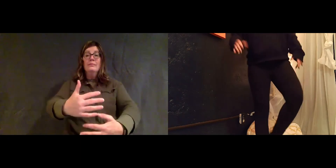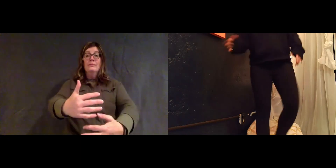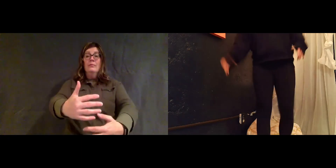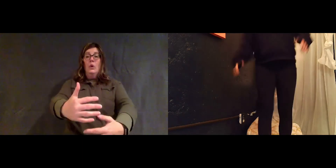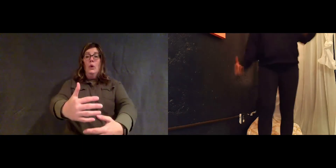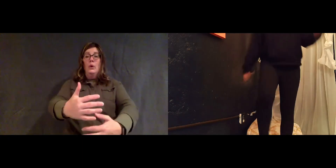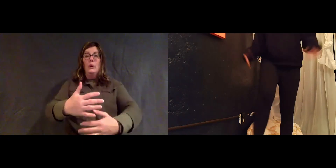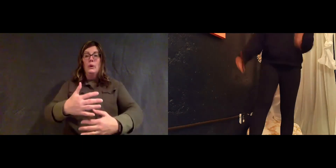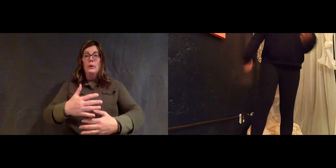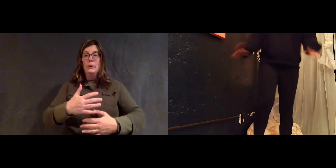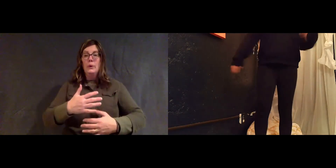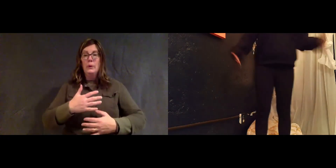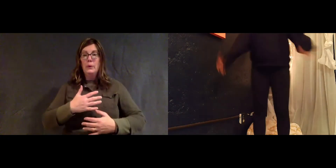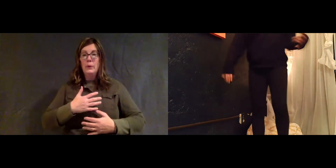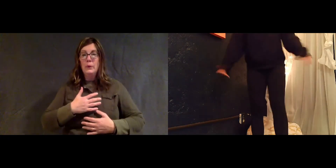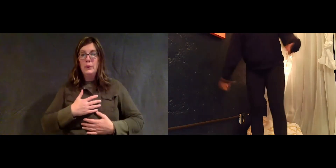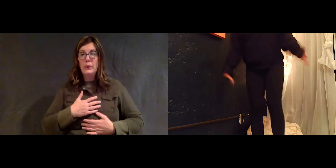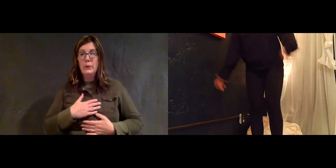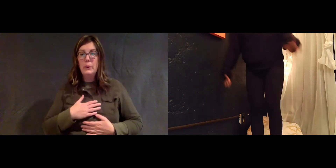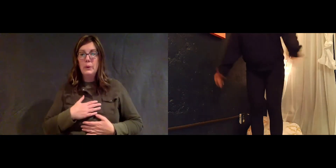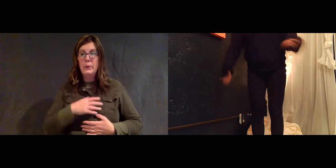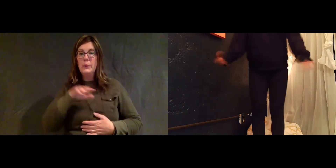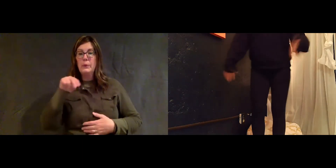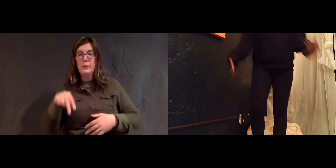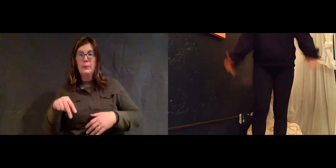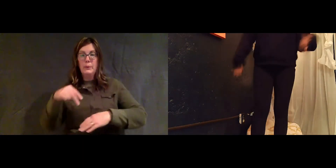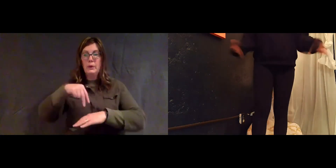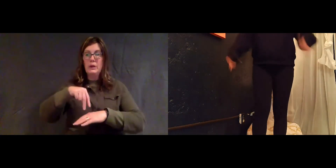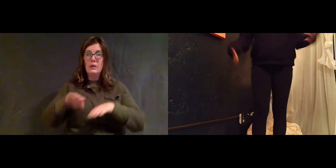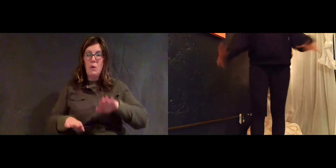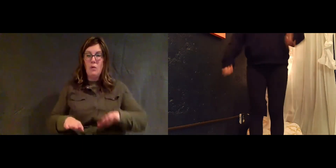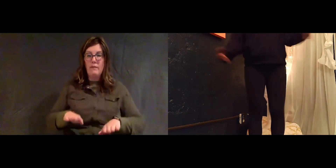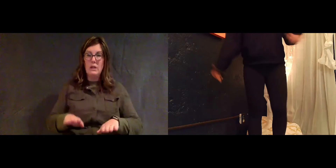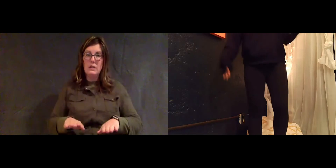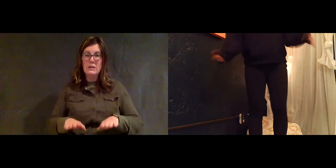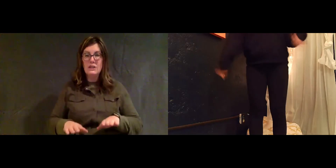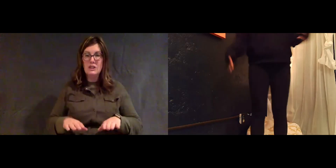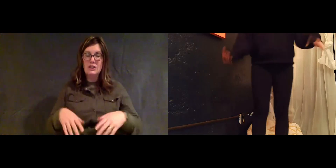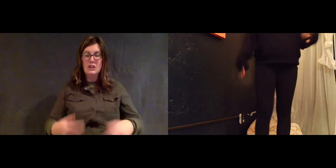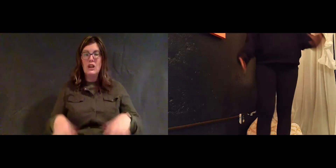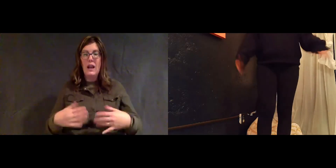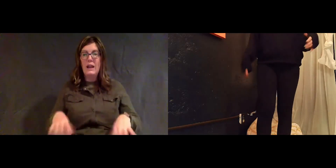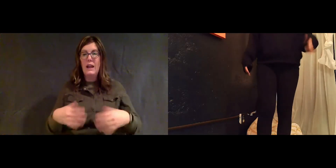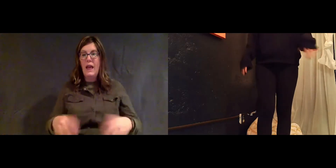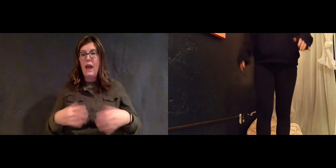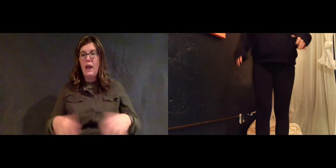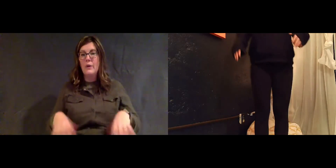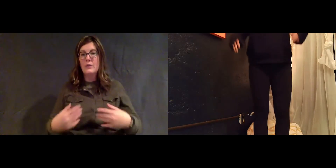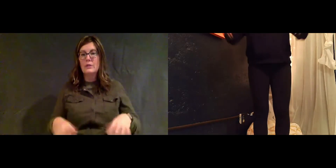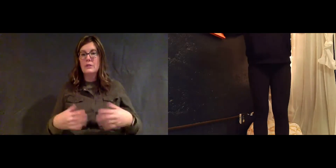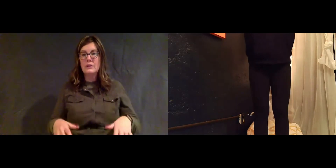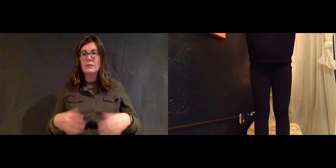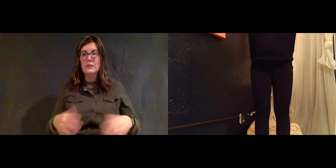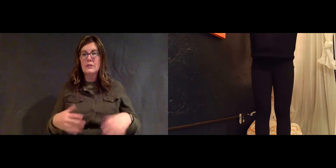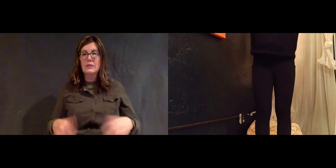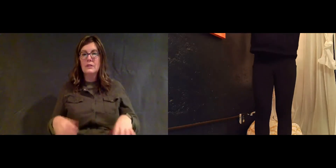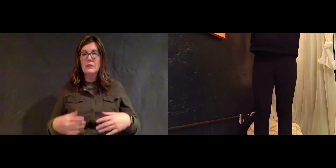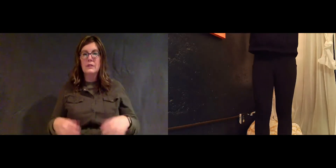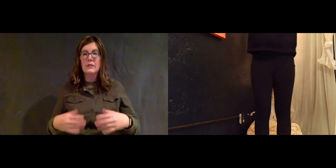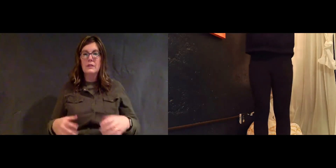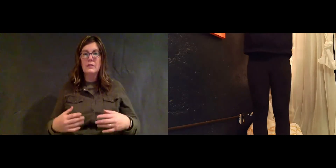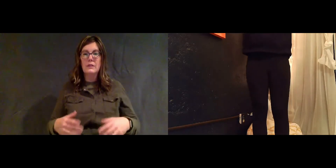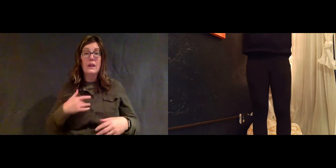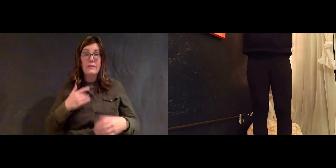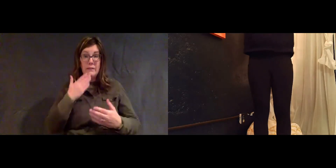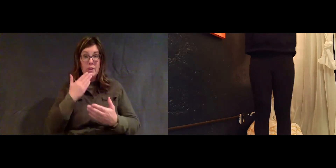out. Bring both feet back down to the ground. Shake it out if it feels good. And then go ahead and reach your arms